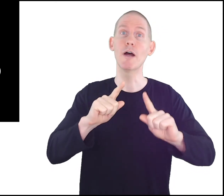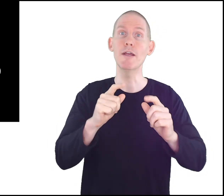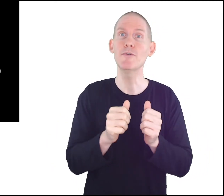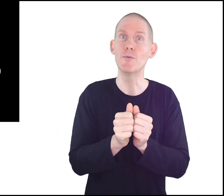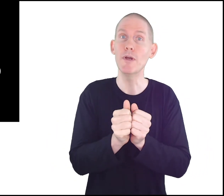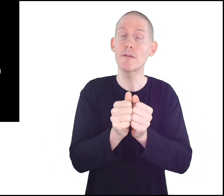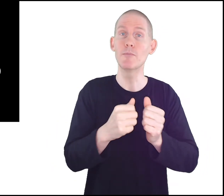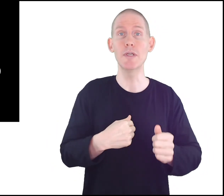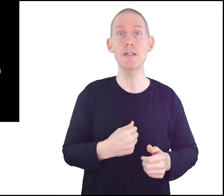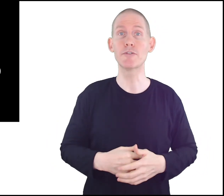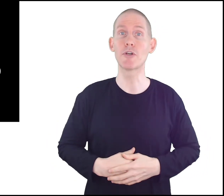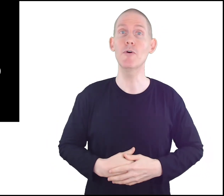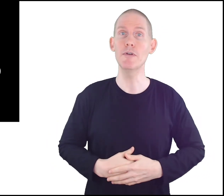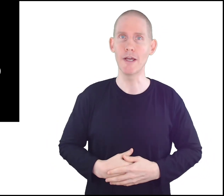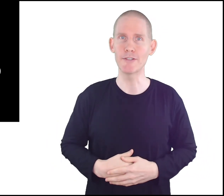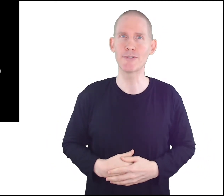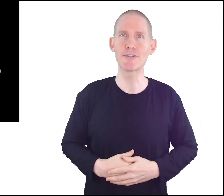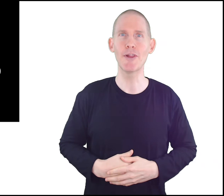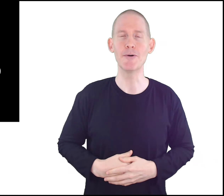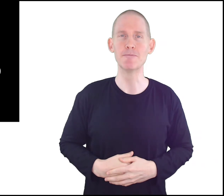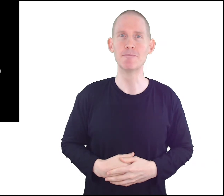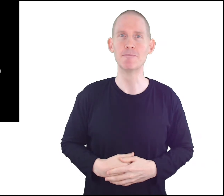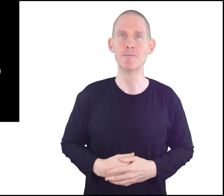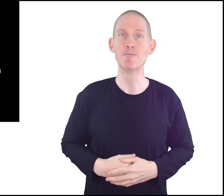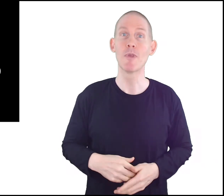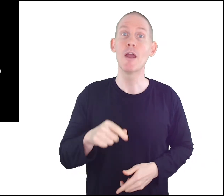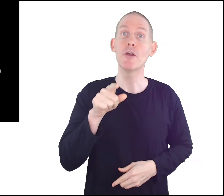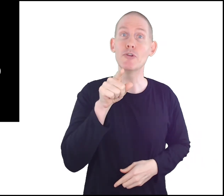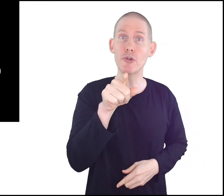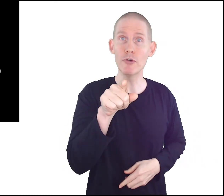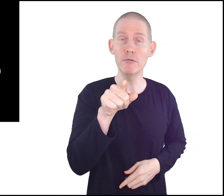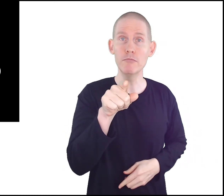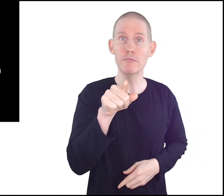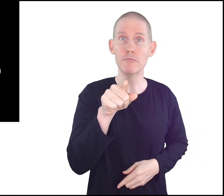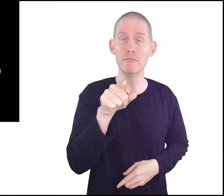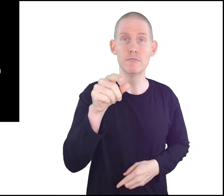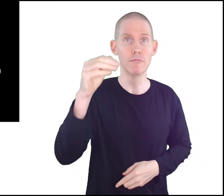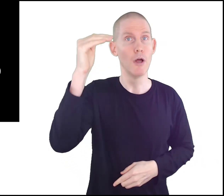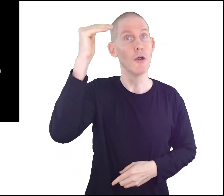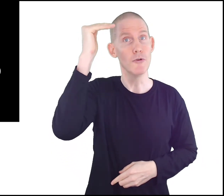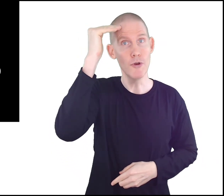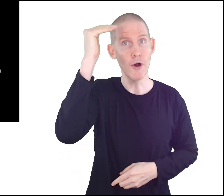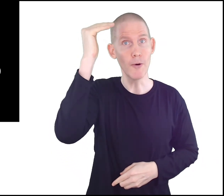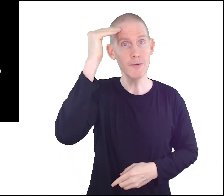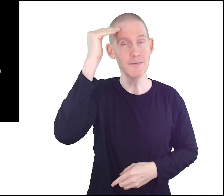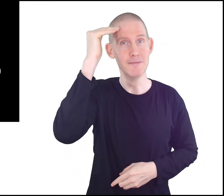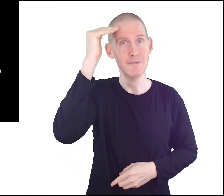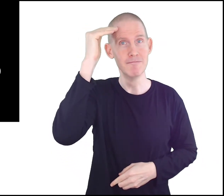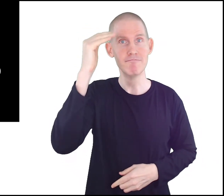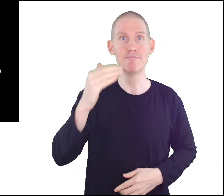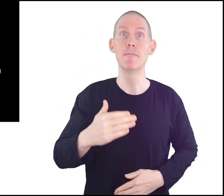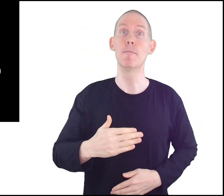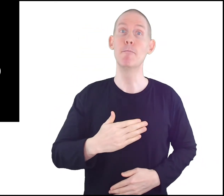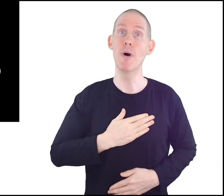Sign with me. Let's go nice and slow. You know